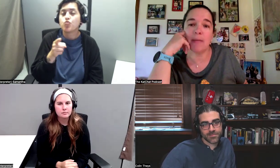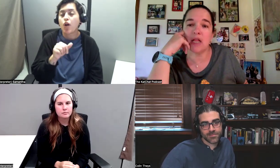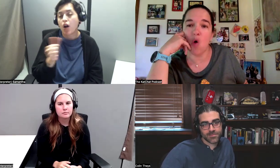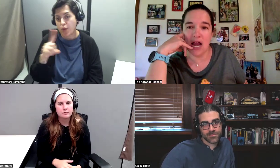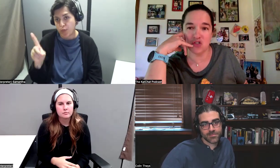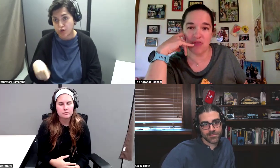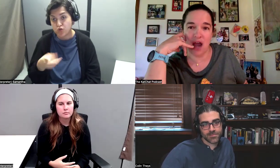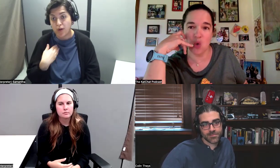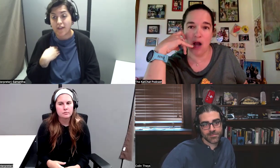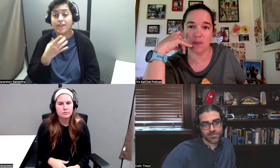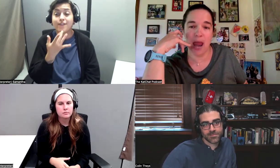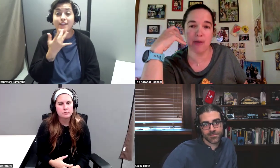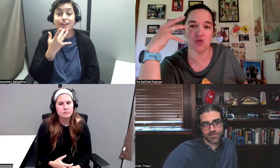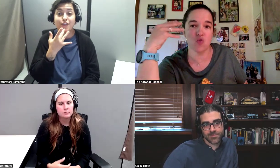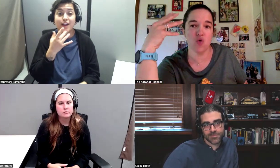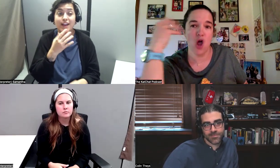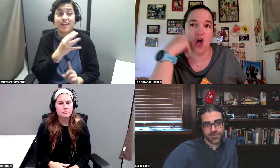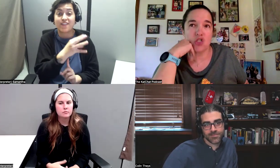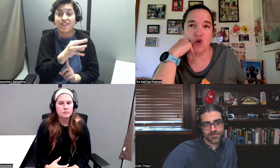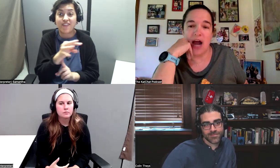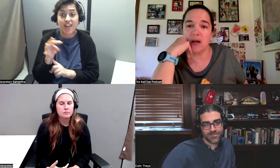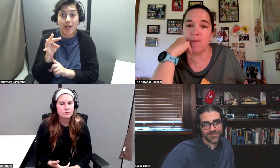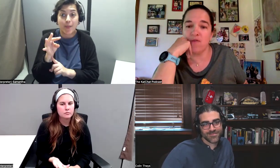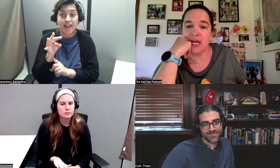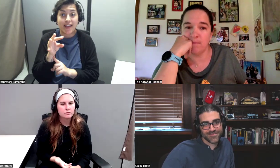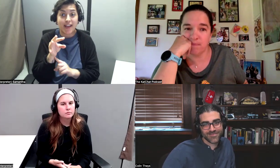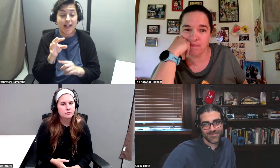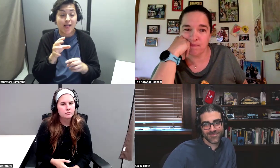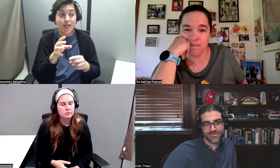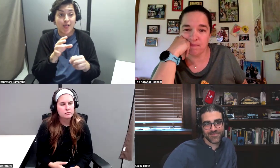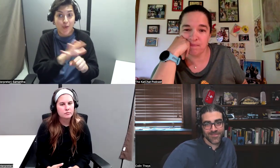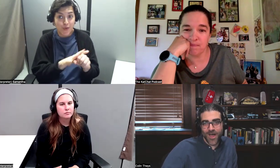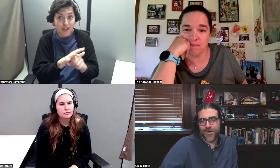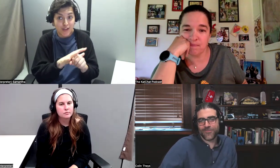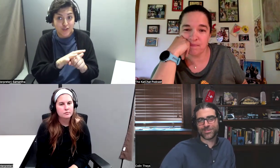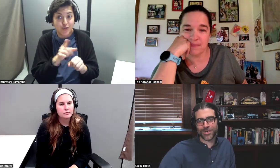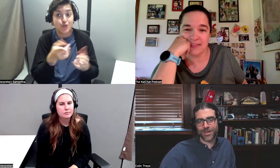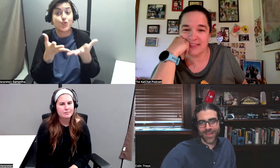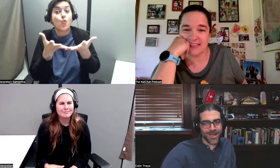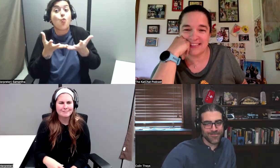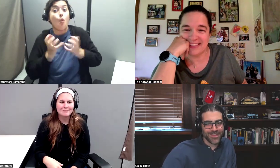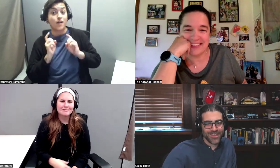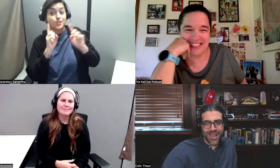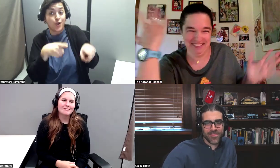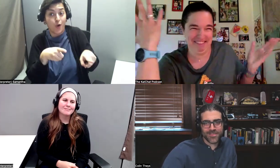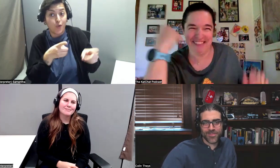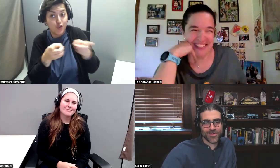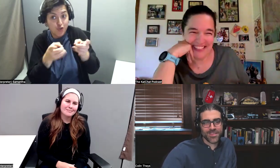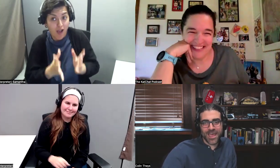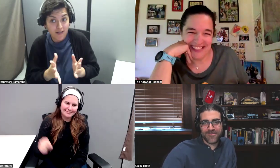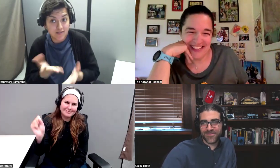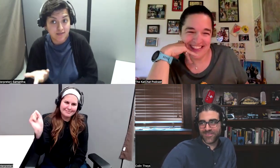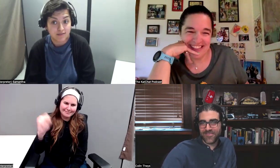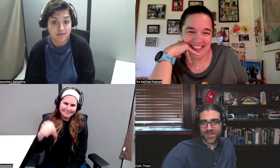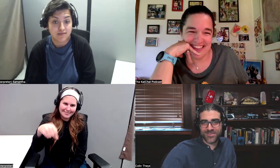dream filming location that you want to be able to direct a movie? Oh, for sure. I think the three